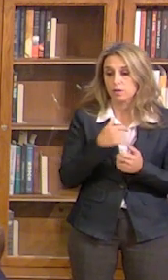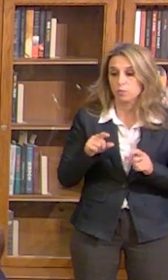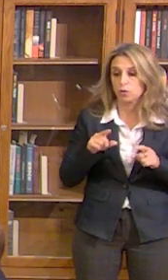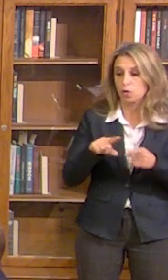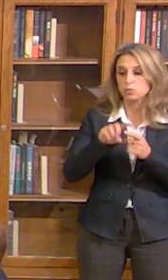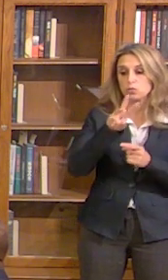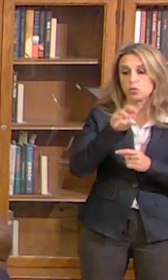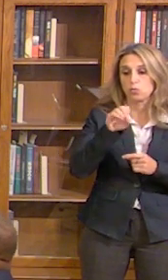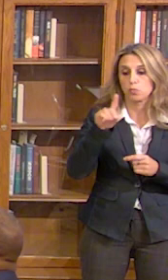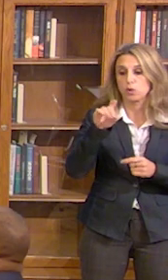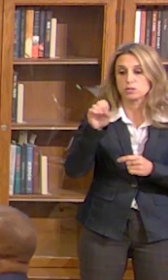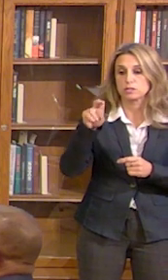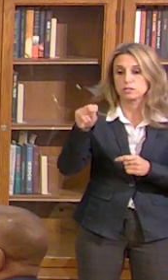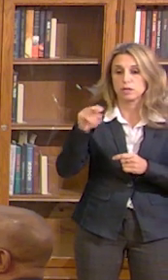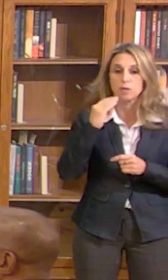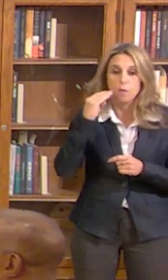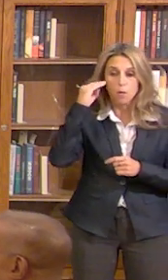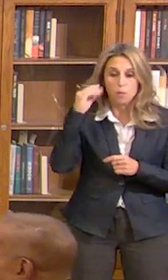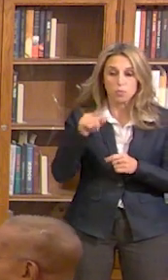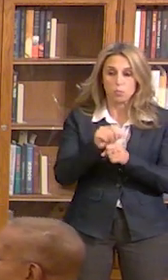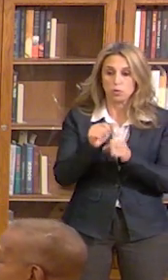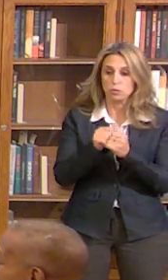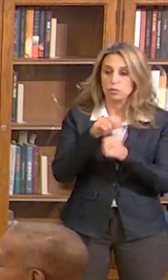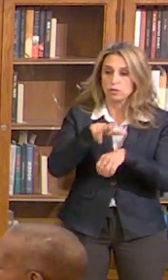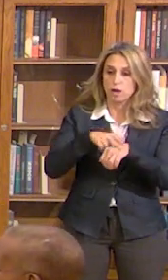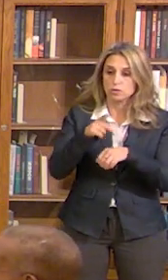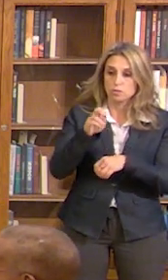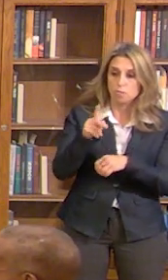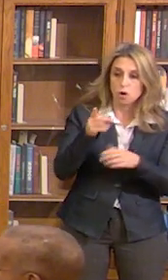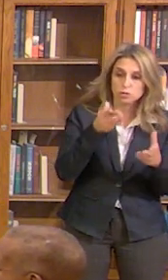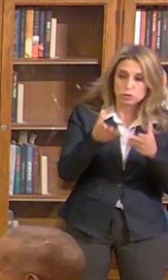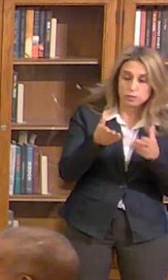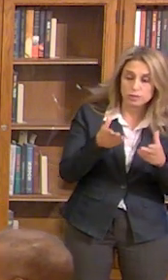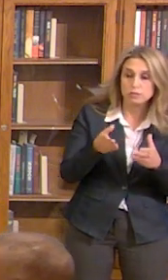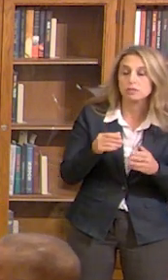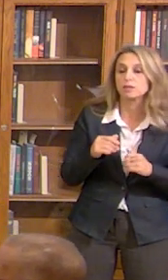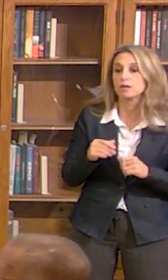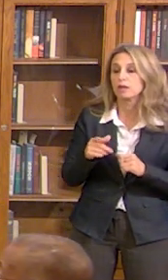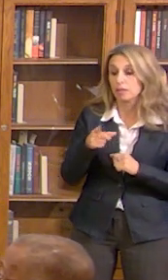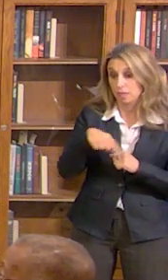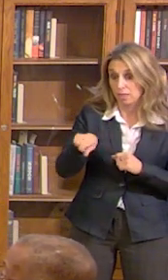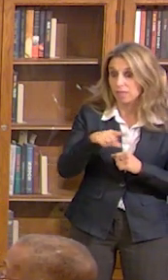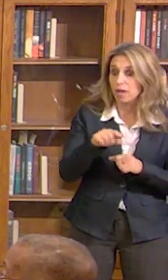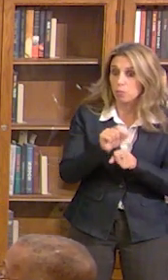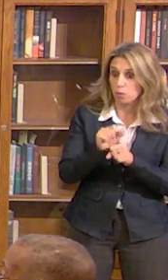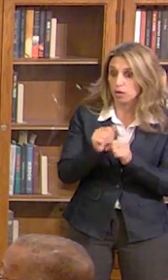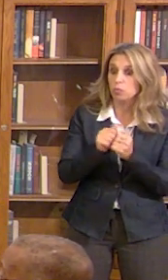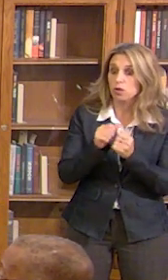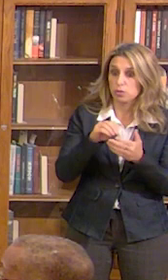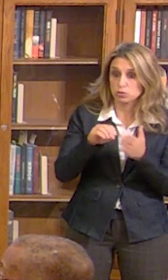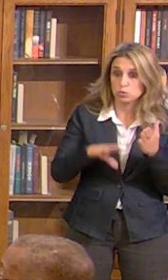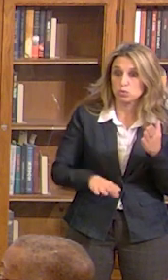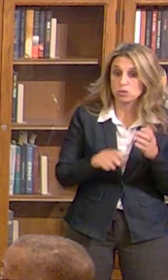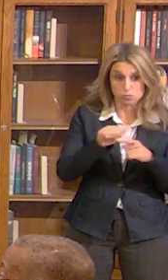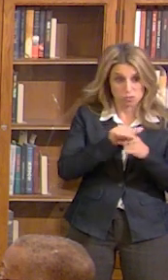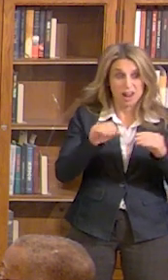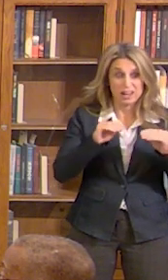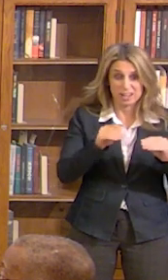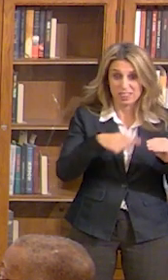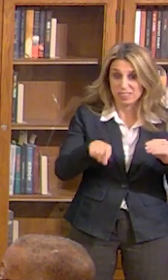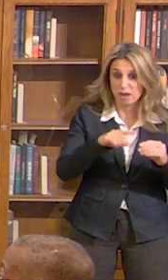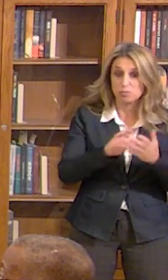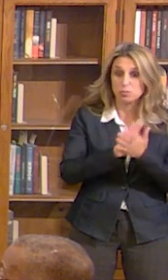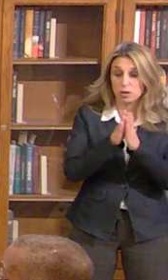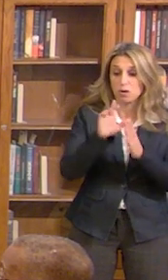Woodson home we worked with the National Park Service and they were working with the students even training them to